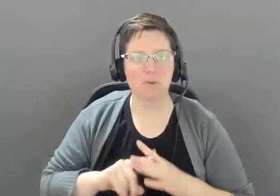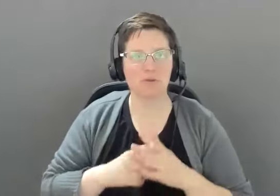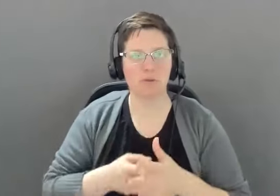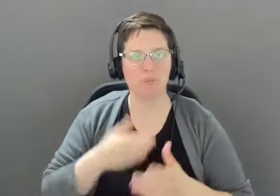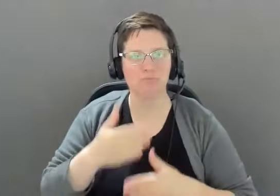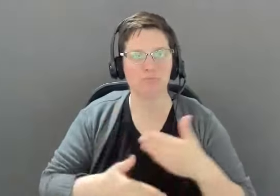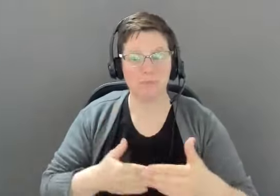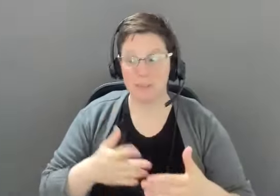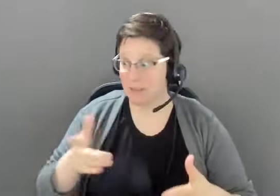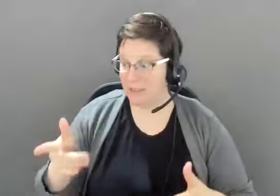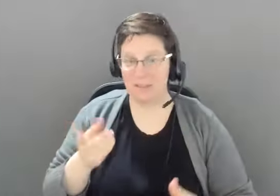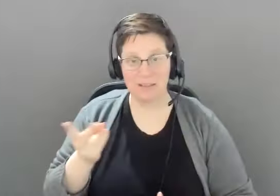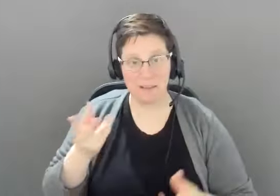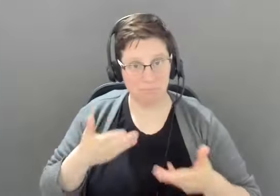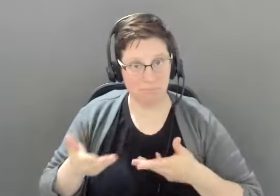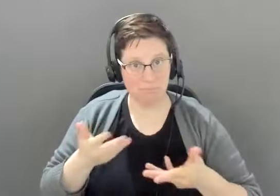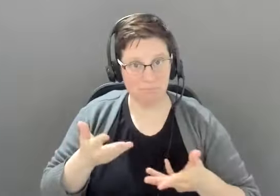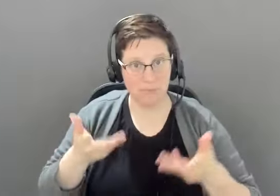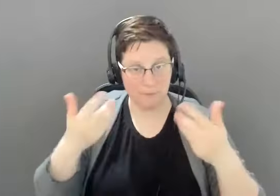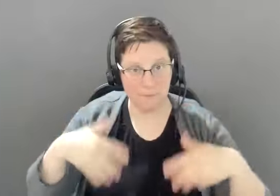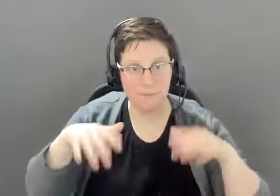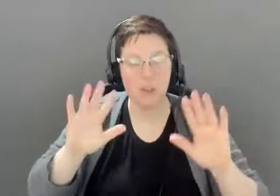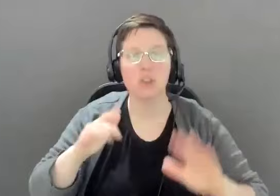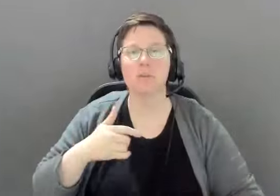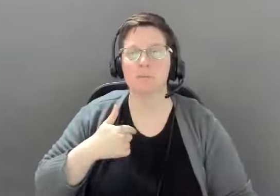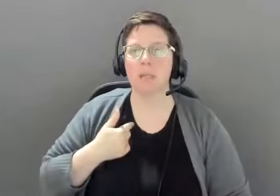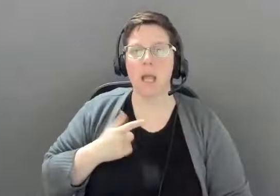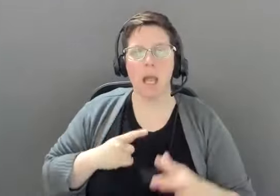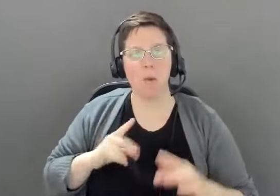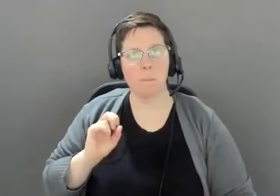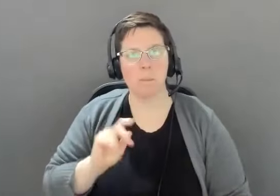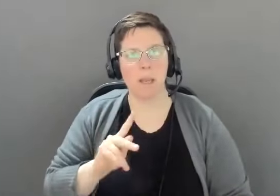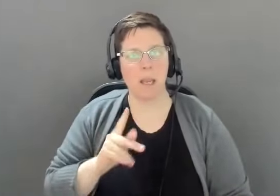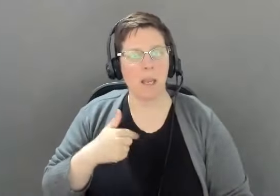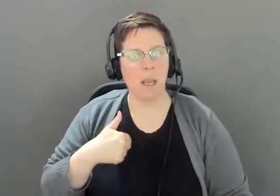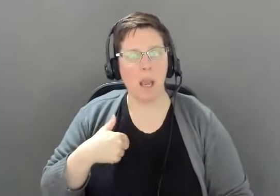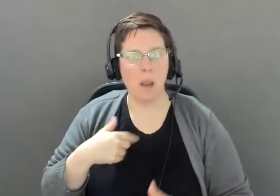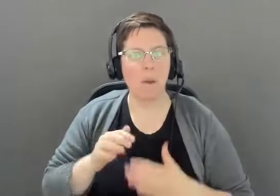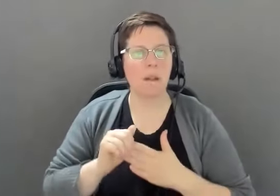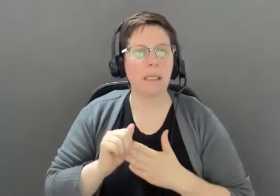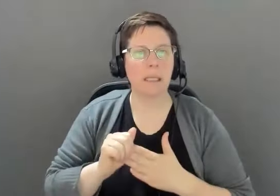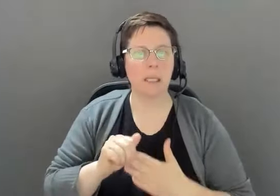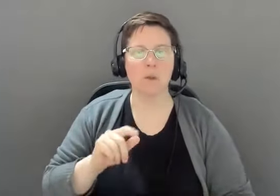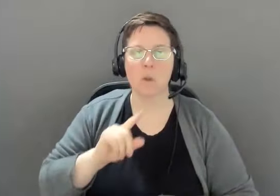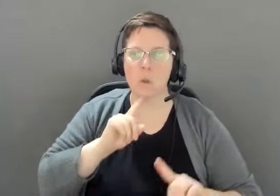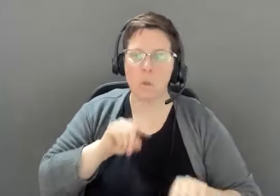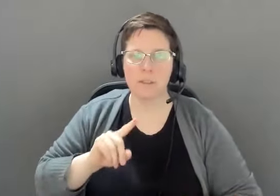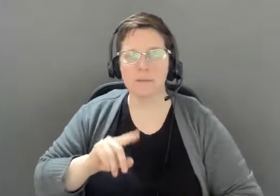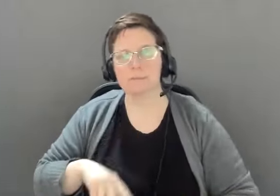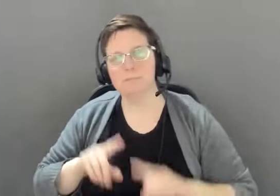rejoin Carrie and Morrell for the Q&A period after their presentation, where I will share the questions that you, the participants, shared